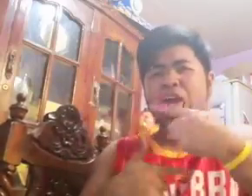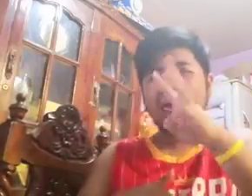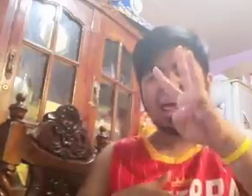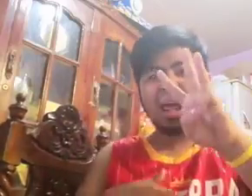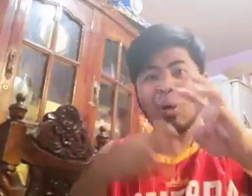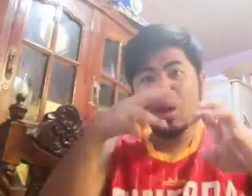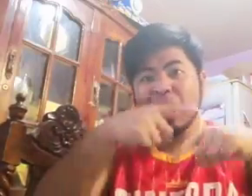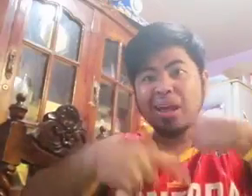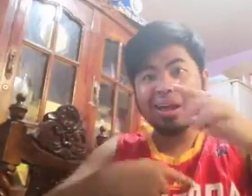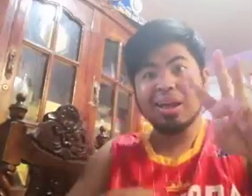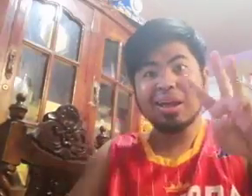Here